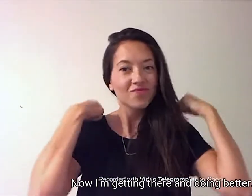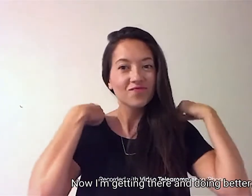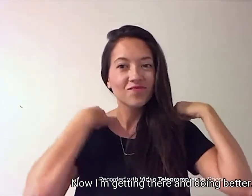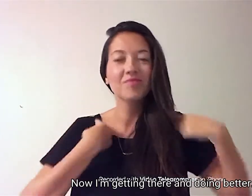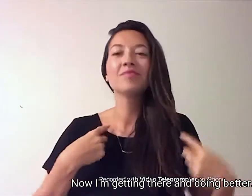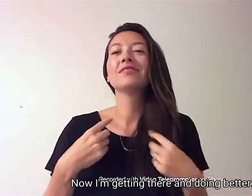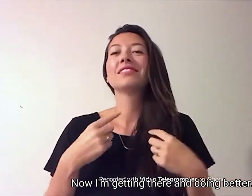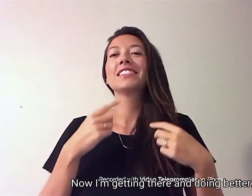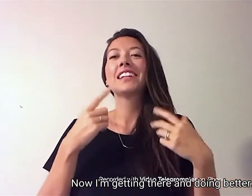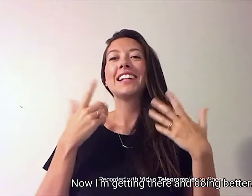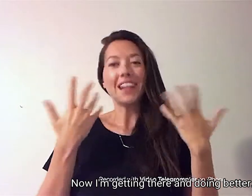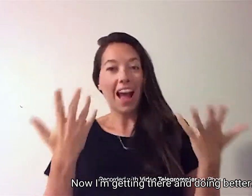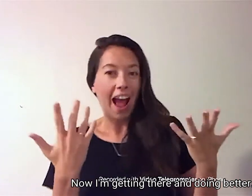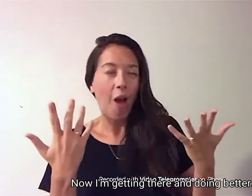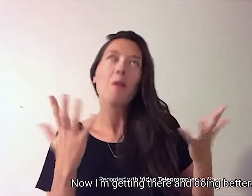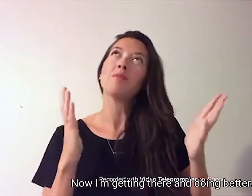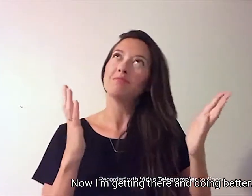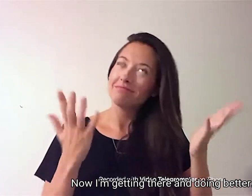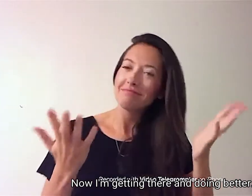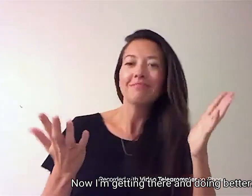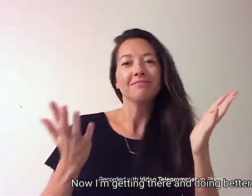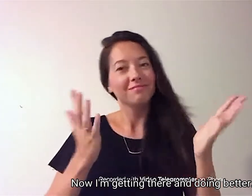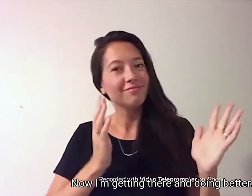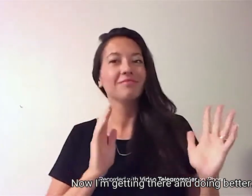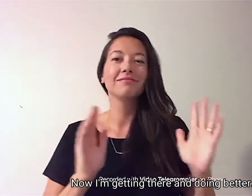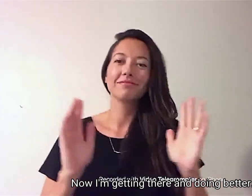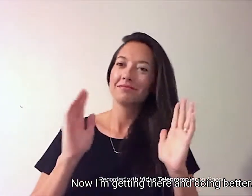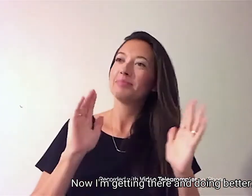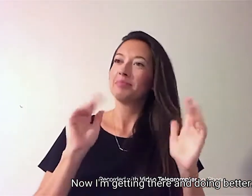Now, I'm getting there. I'm doing better.